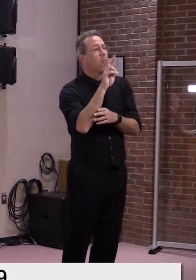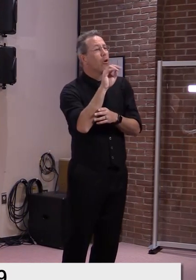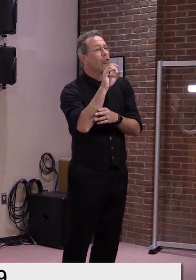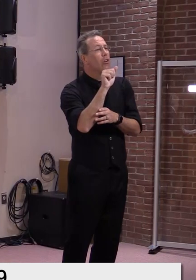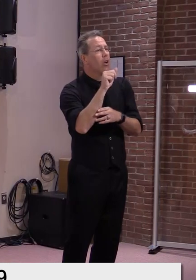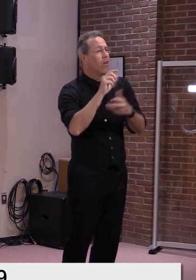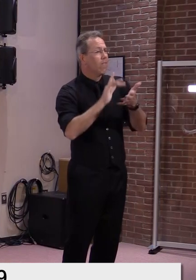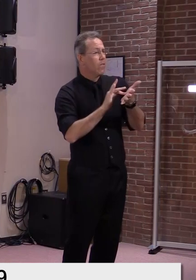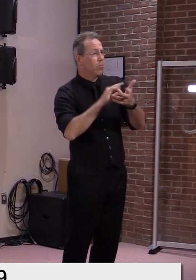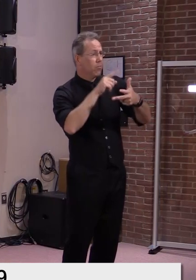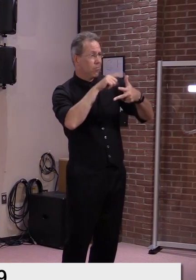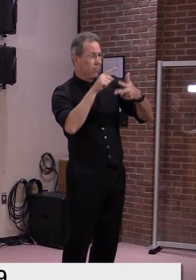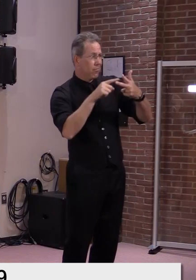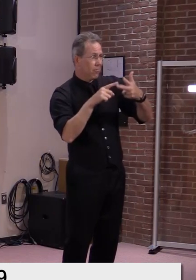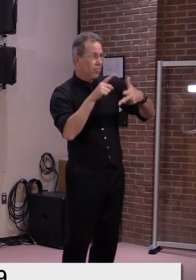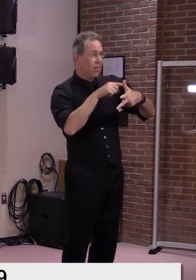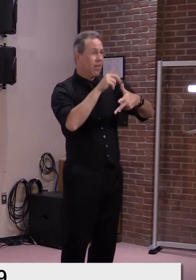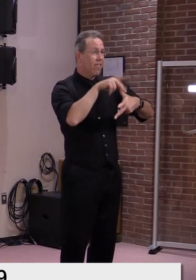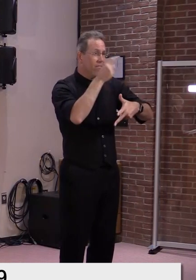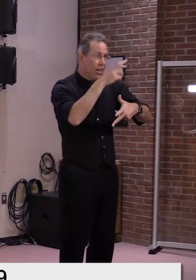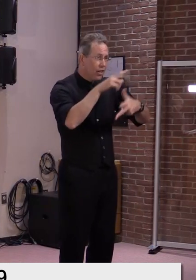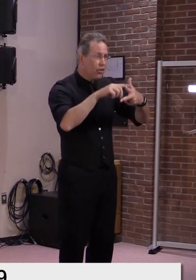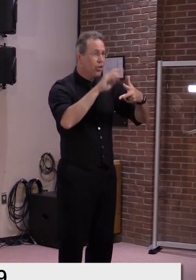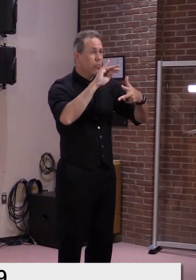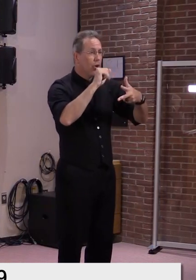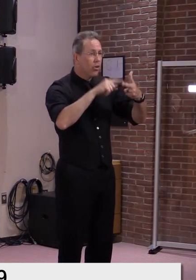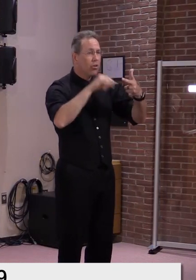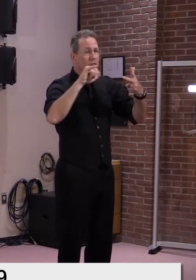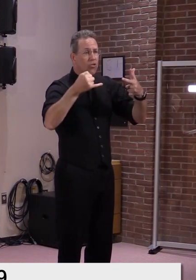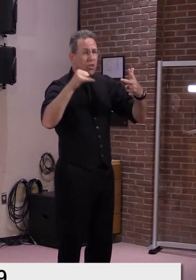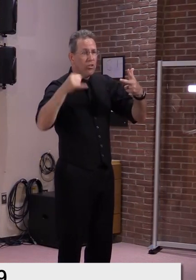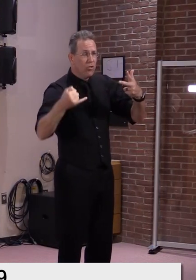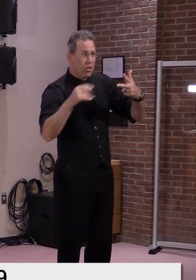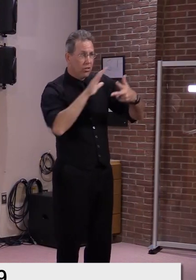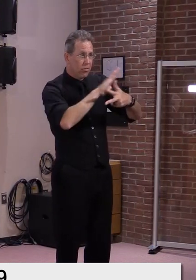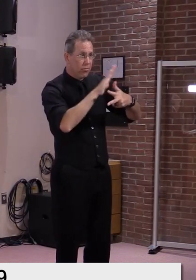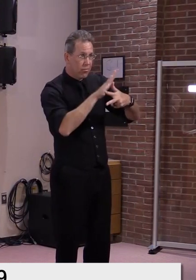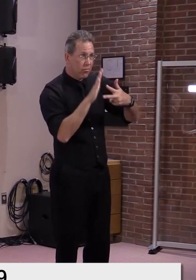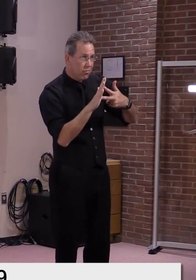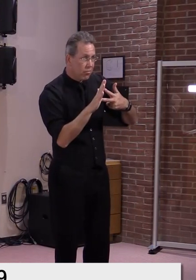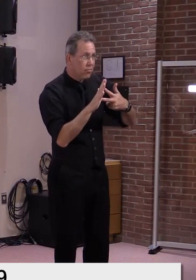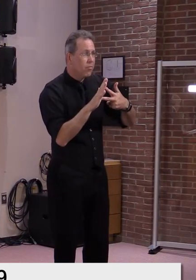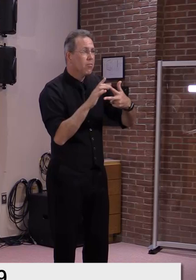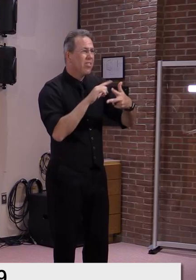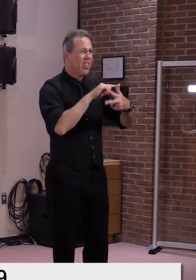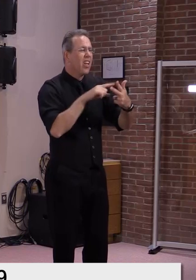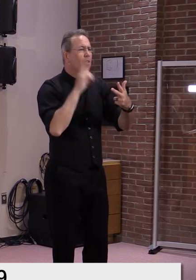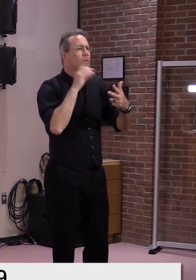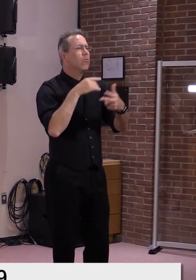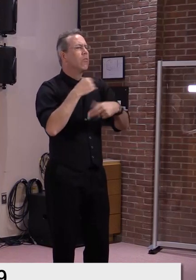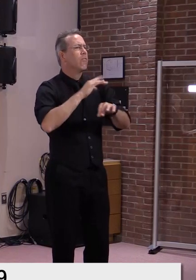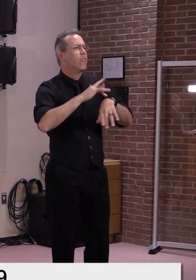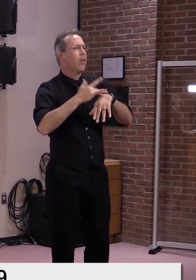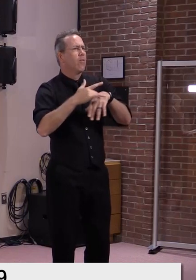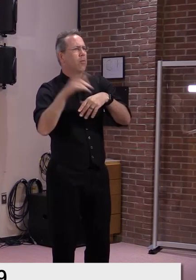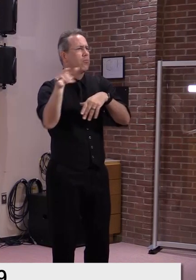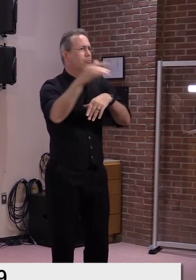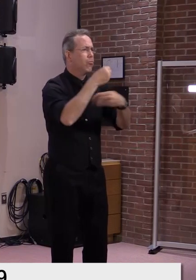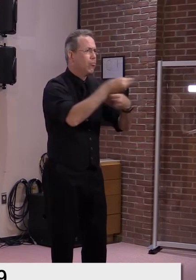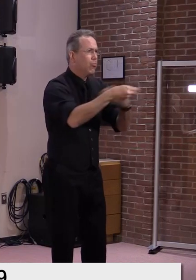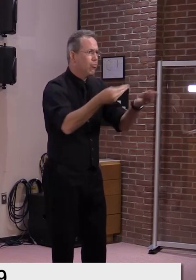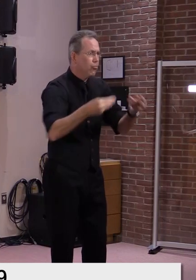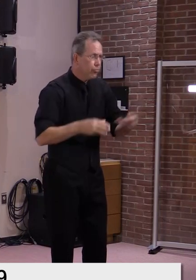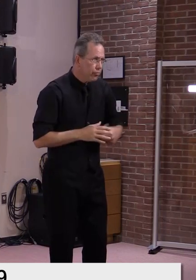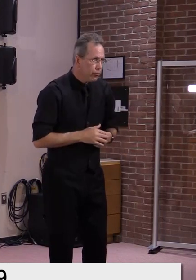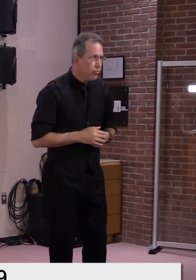sufficient supplies are available. We are also focused on a renewed effort to vaccinate the vulnerable